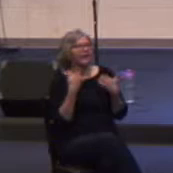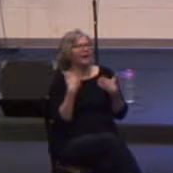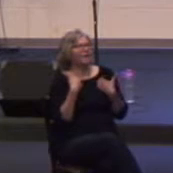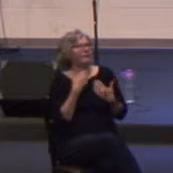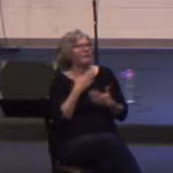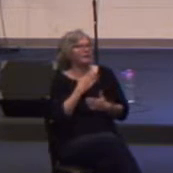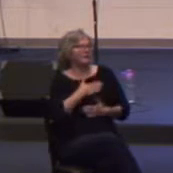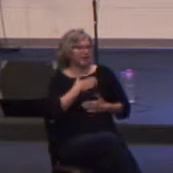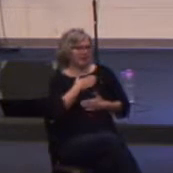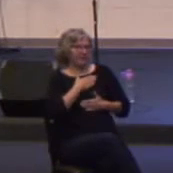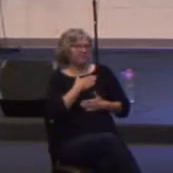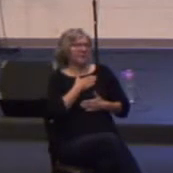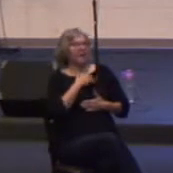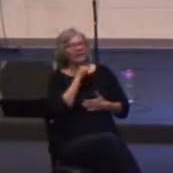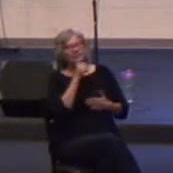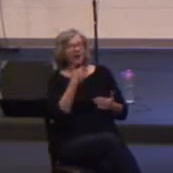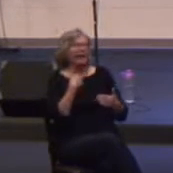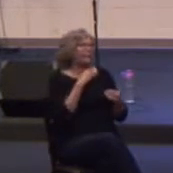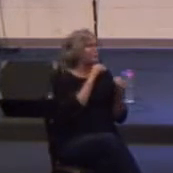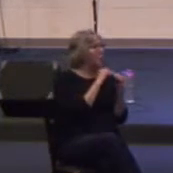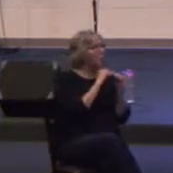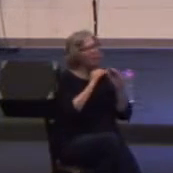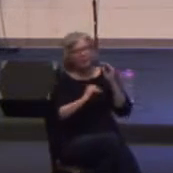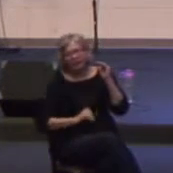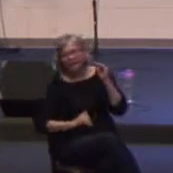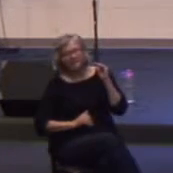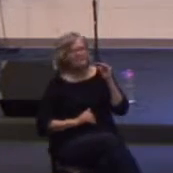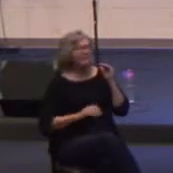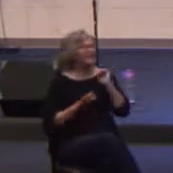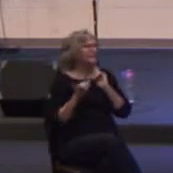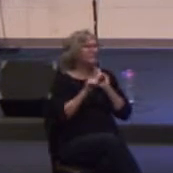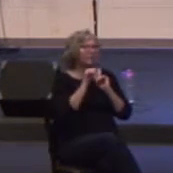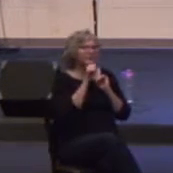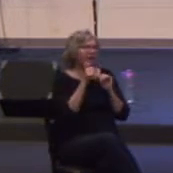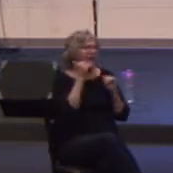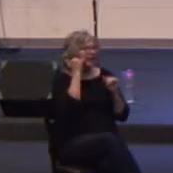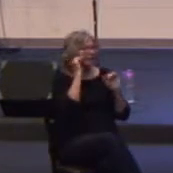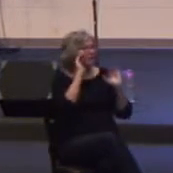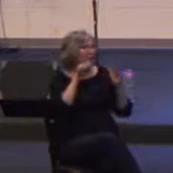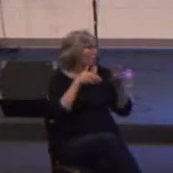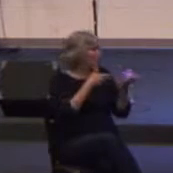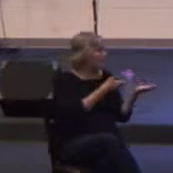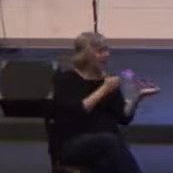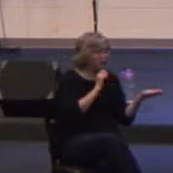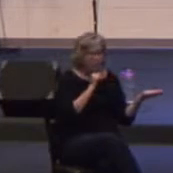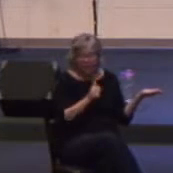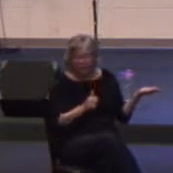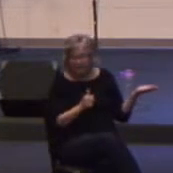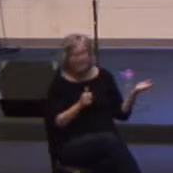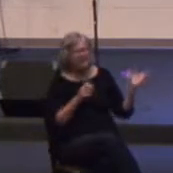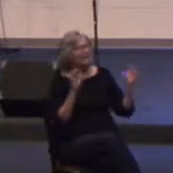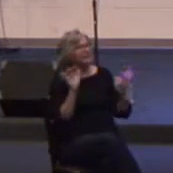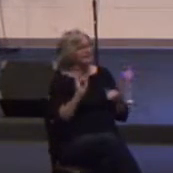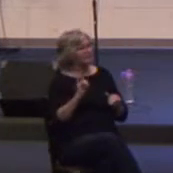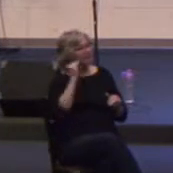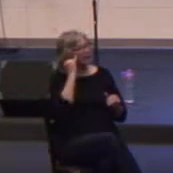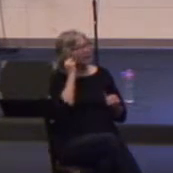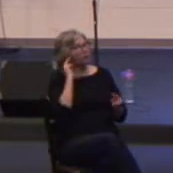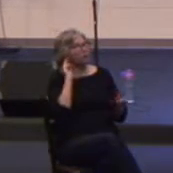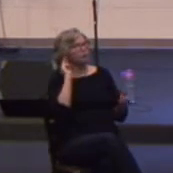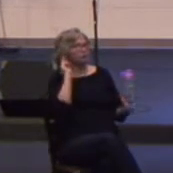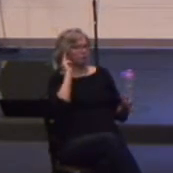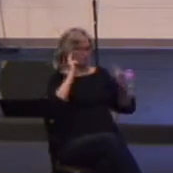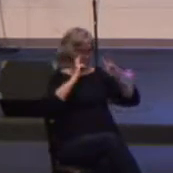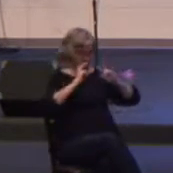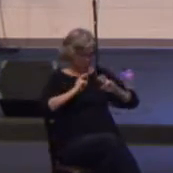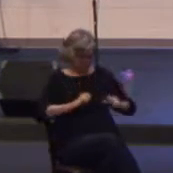is not having more or having less. The similarity is not whether or not you've been provided for or not. The similarity is when you look around at your life